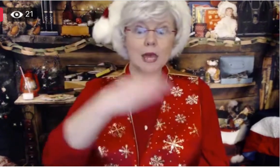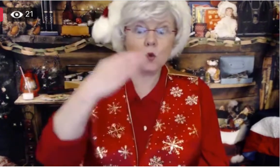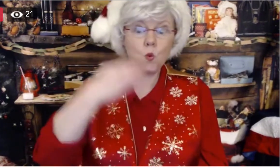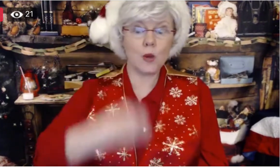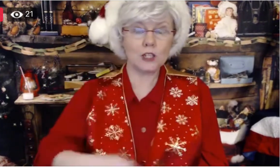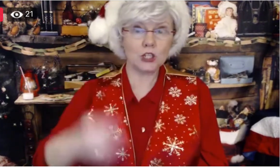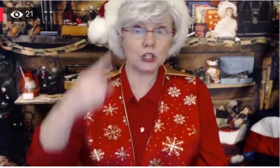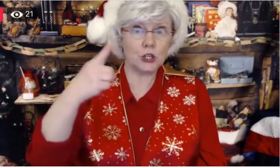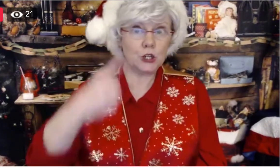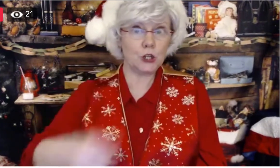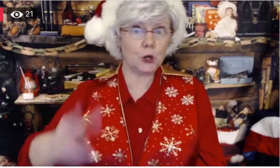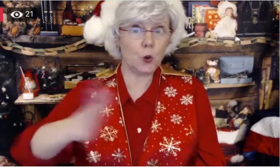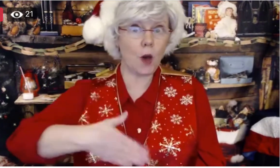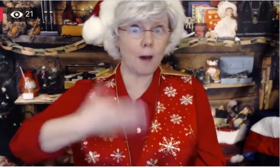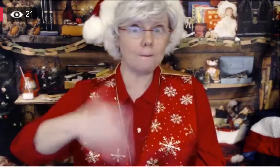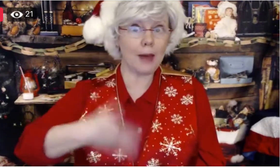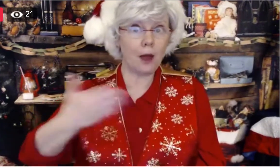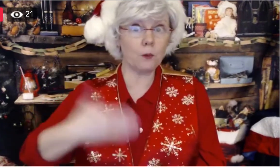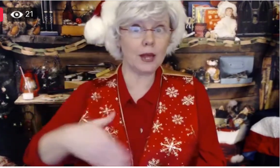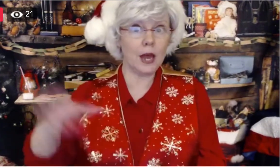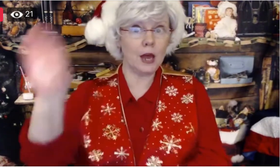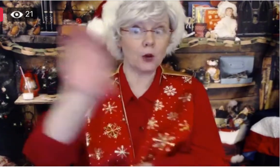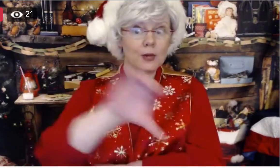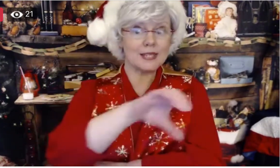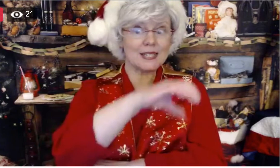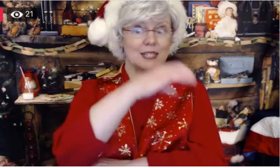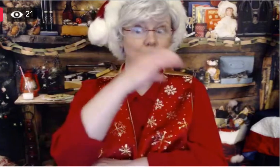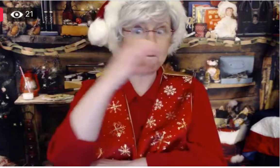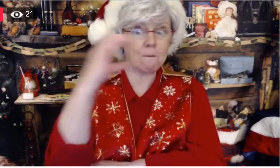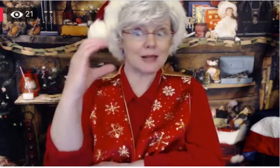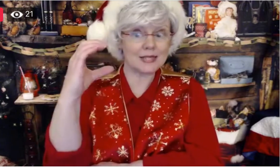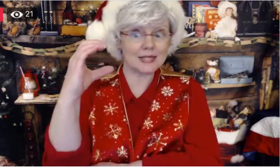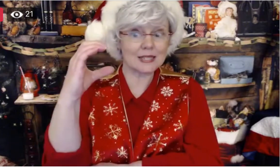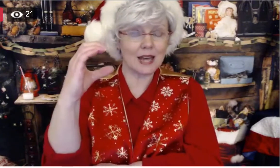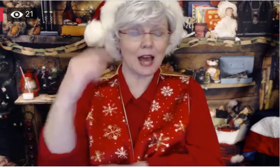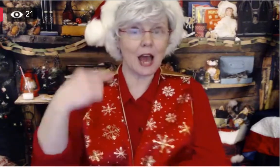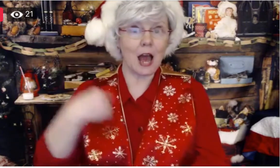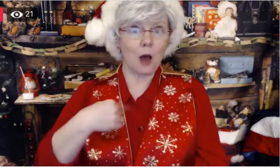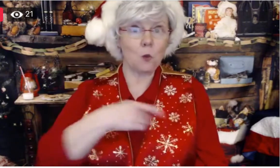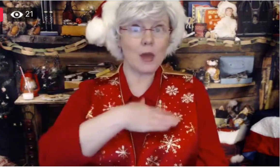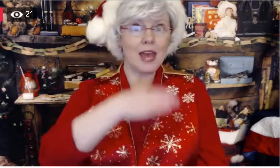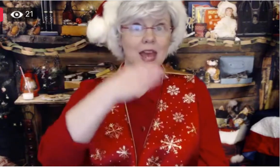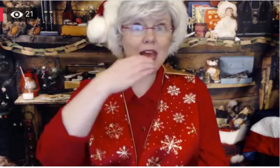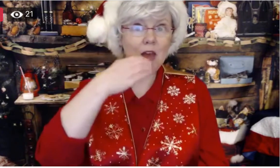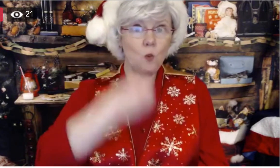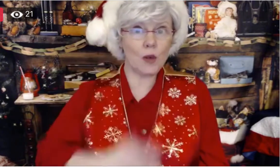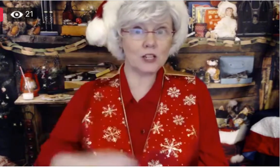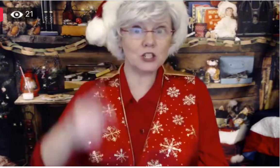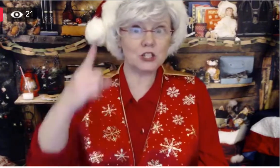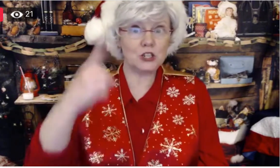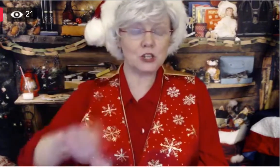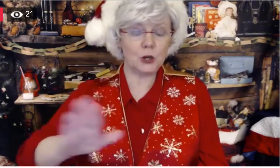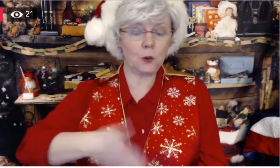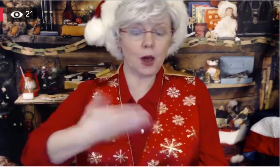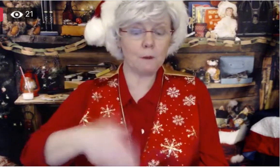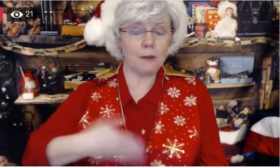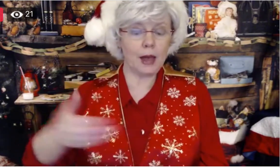We wish you a Merry Christmas. We wish you a